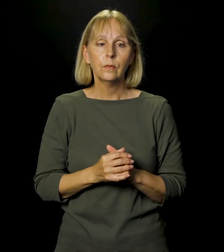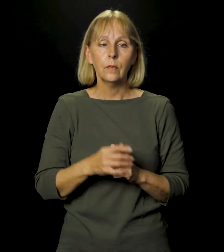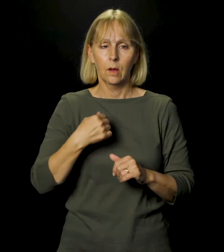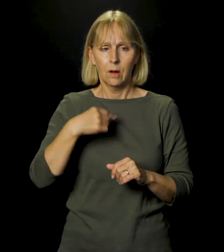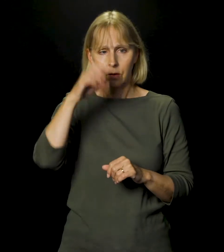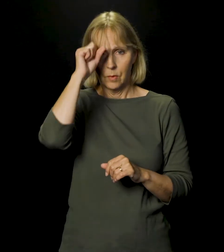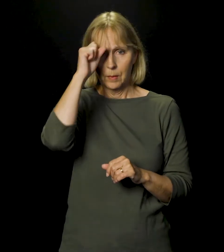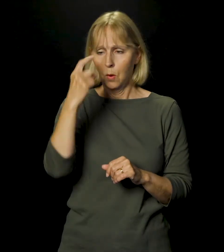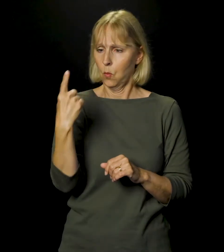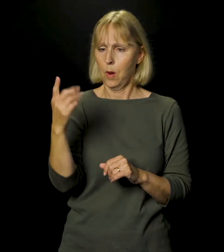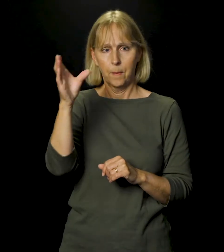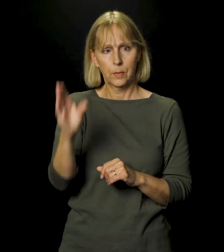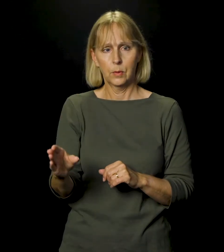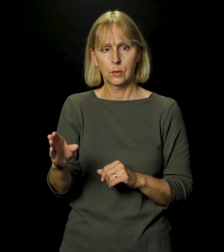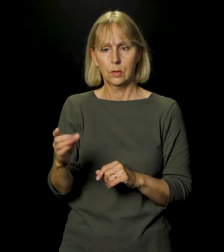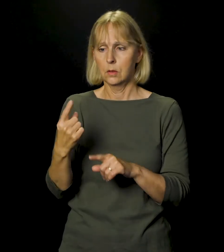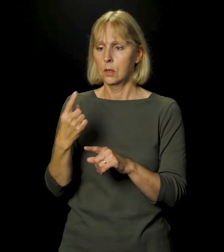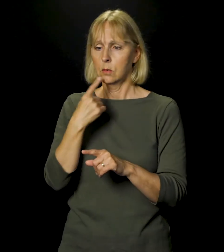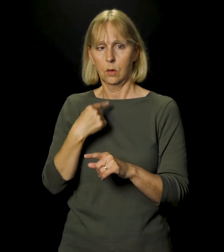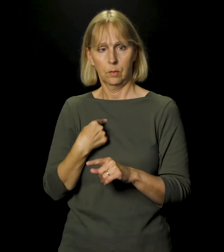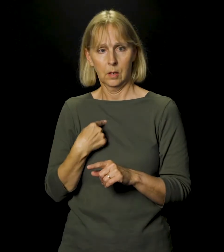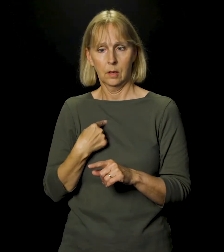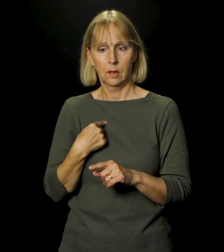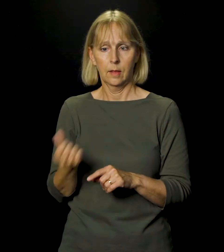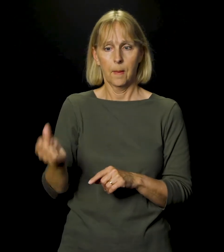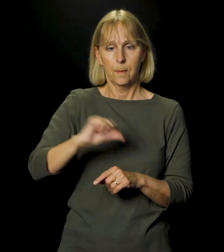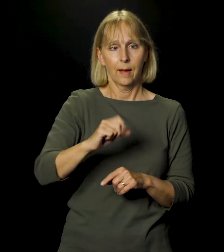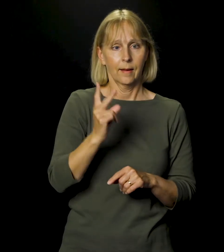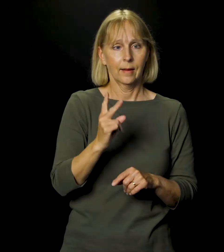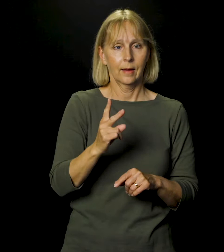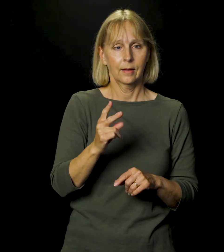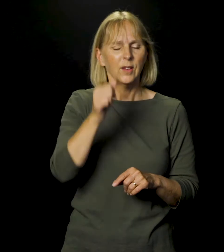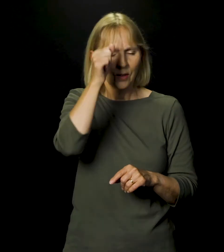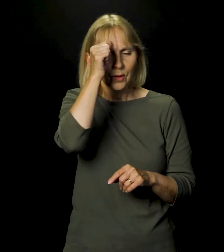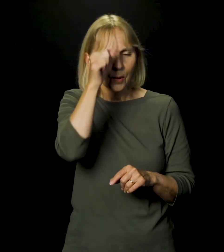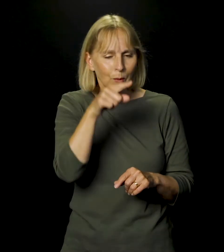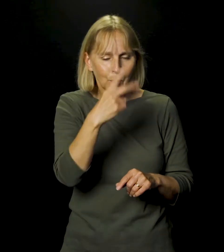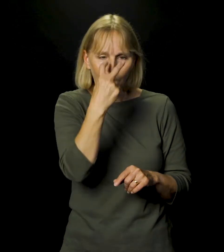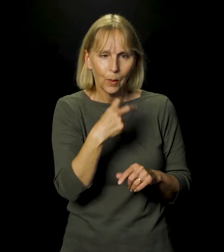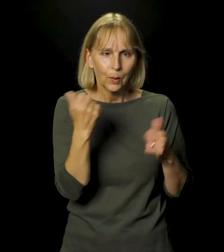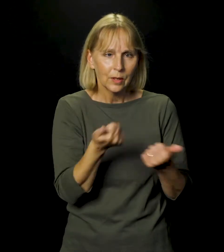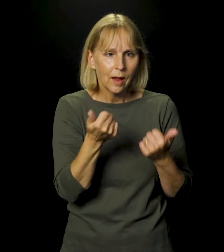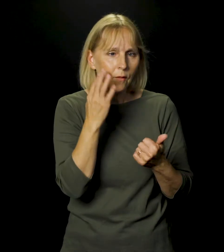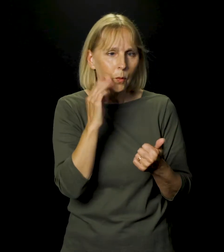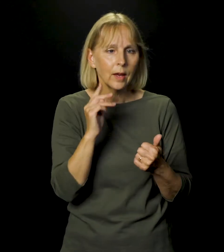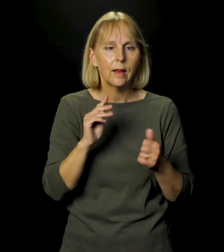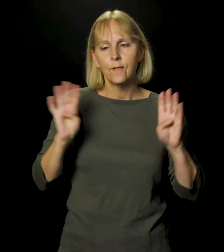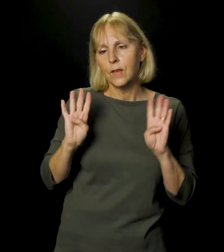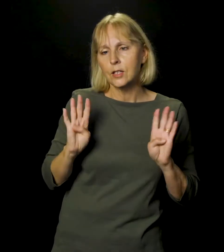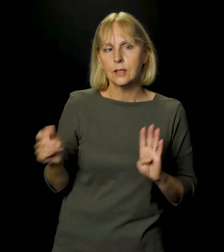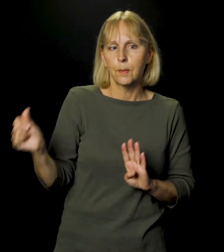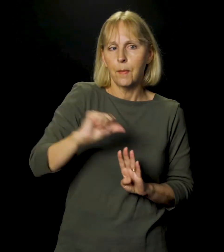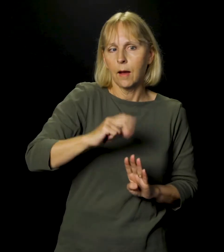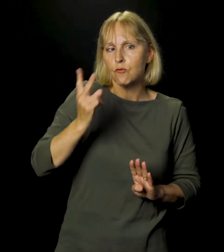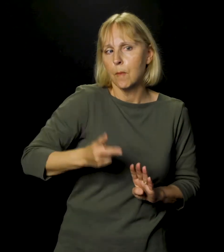"Well, they've come back in." So you know you're old enough when fashion comes back around. And some of you eagle-eyed people right now would have realised